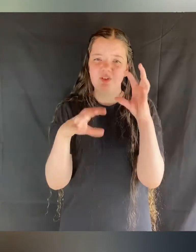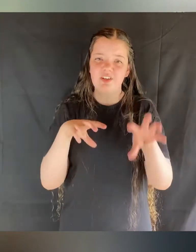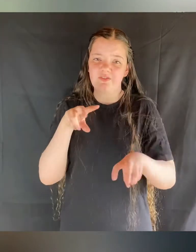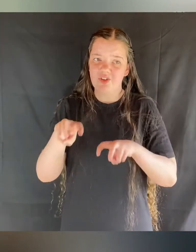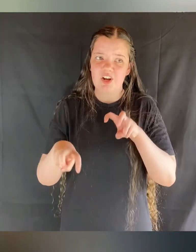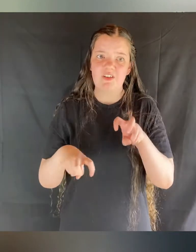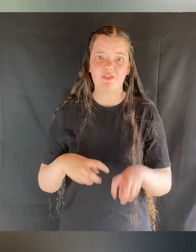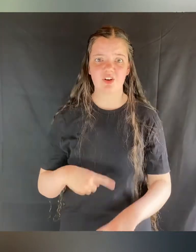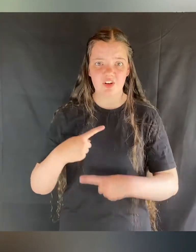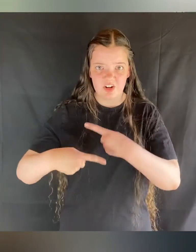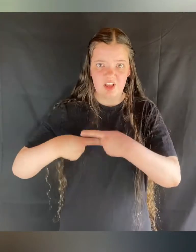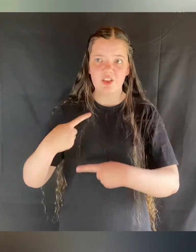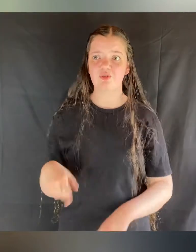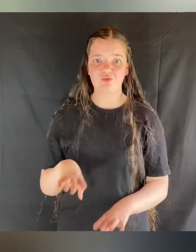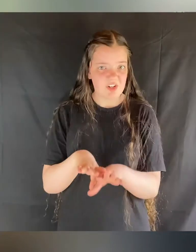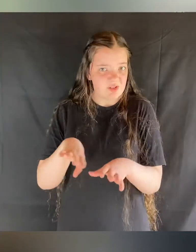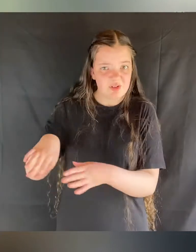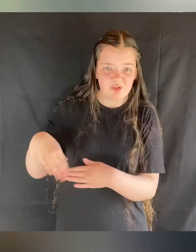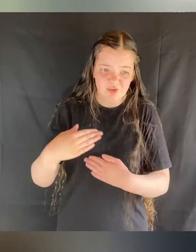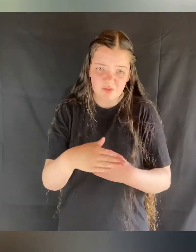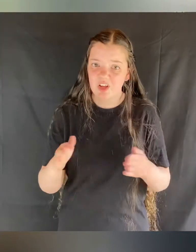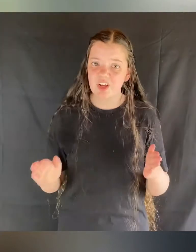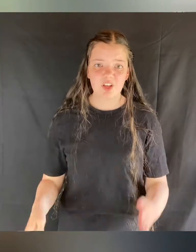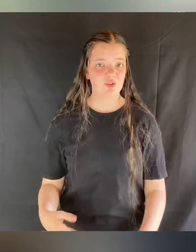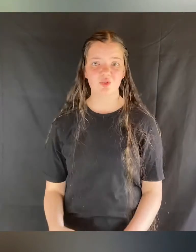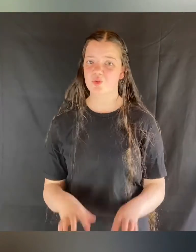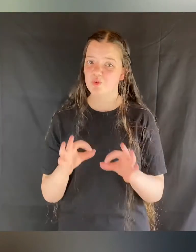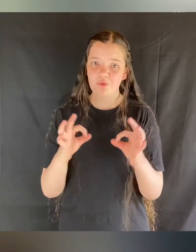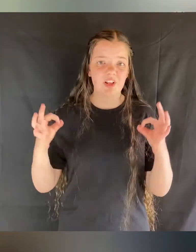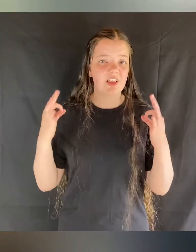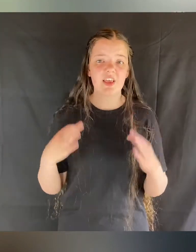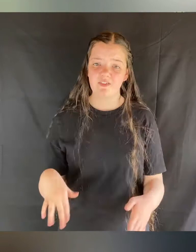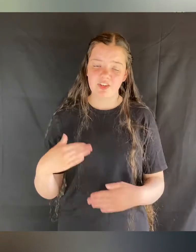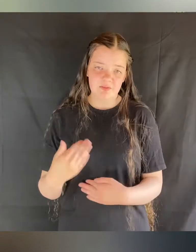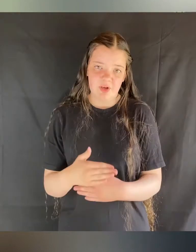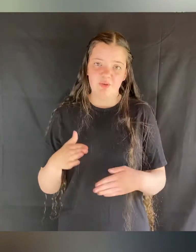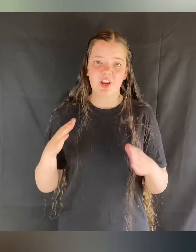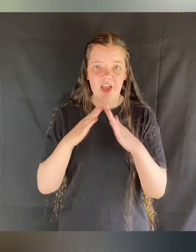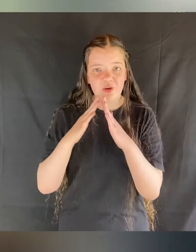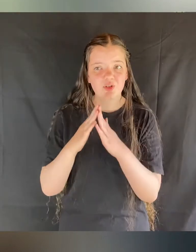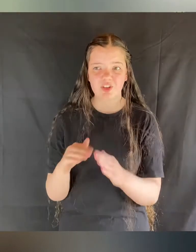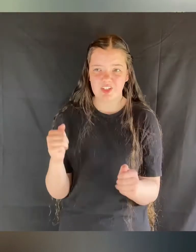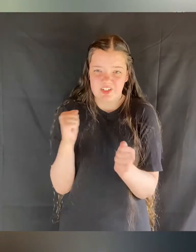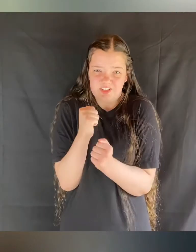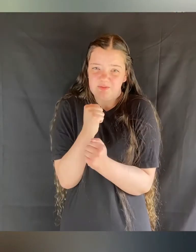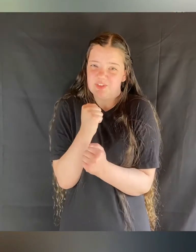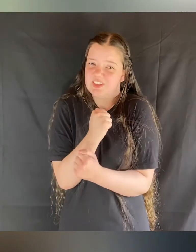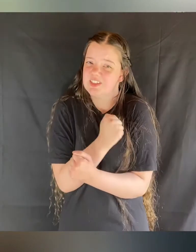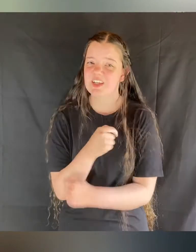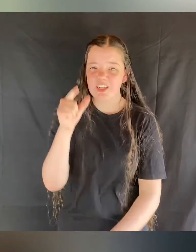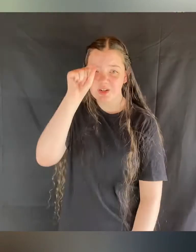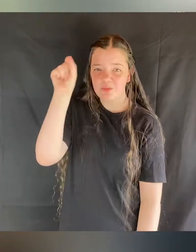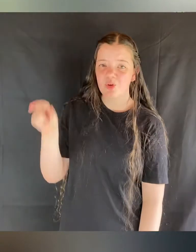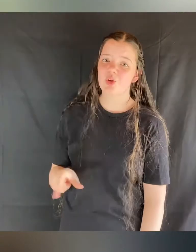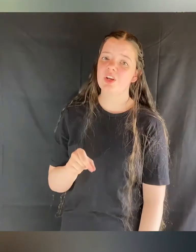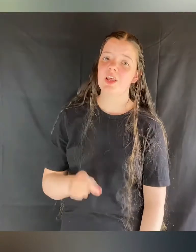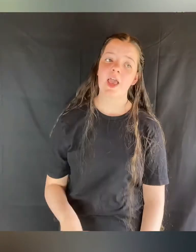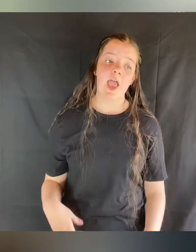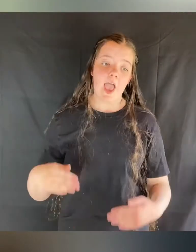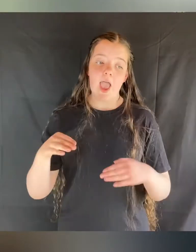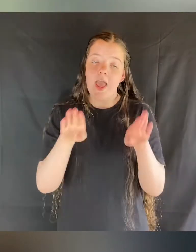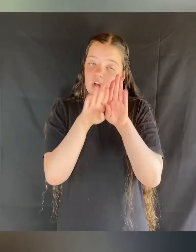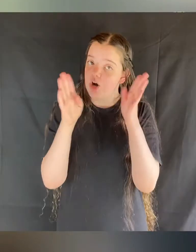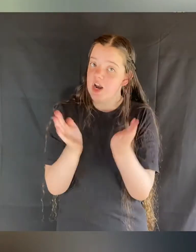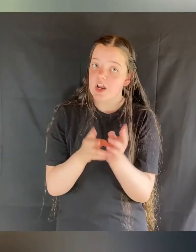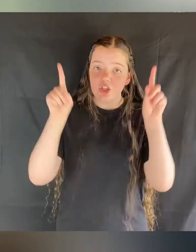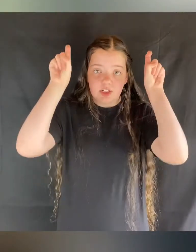of room. There was nowhere left to build a house on their cramped and tiny moon. And our earth snails have the